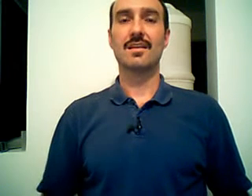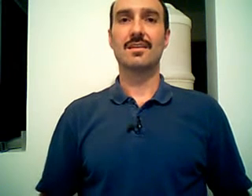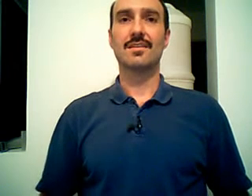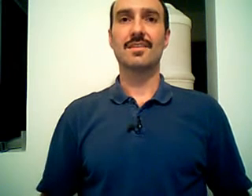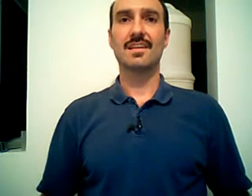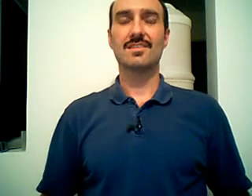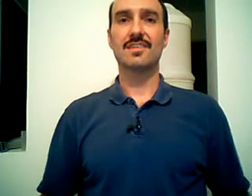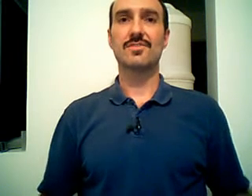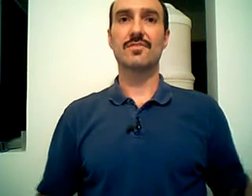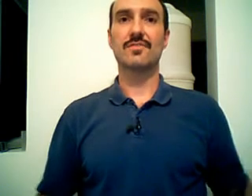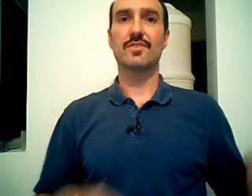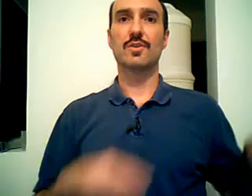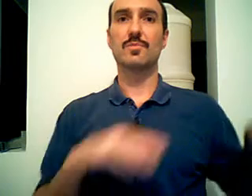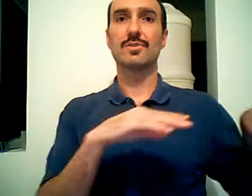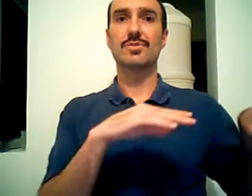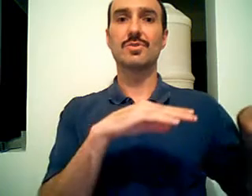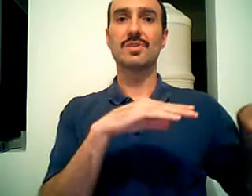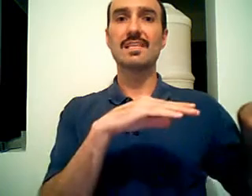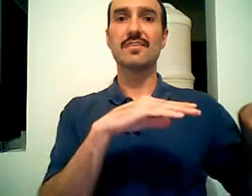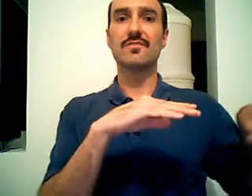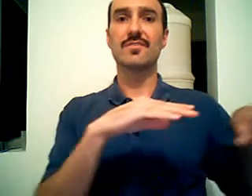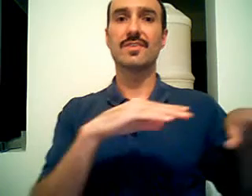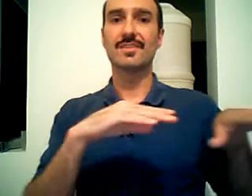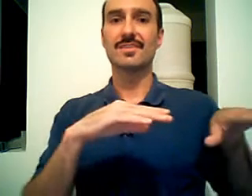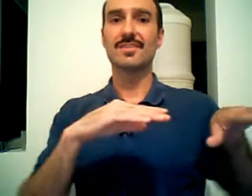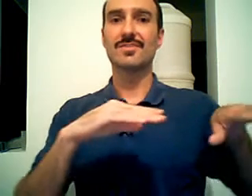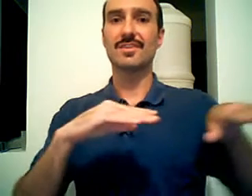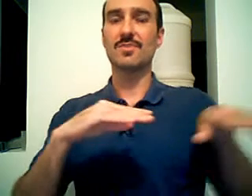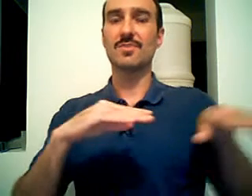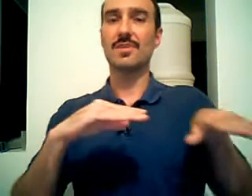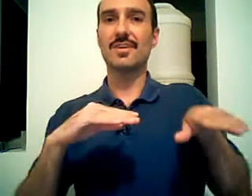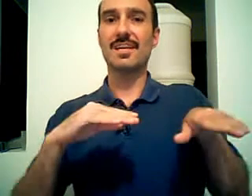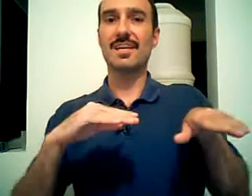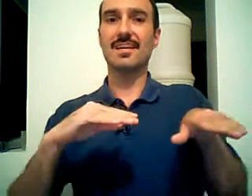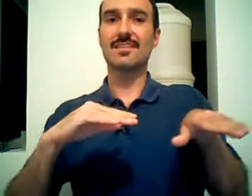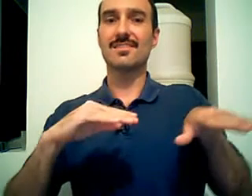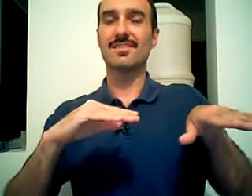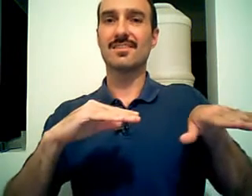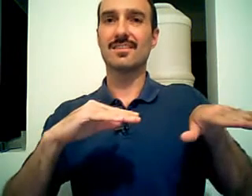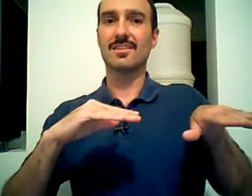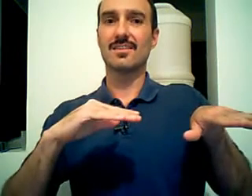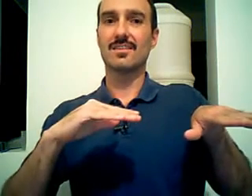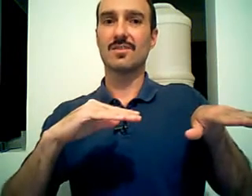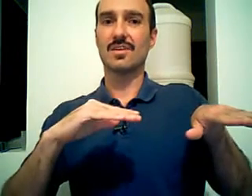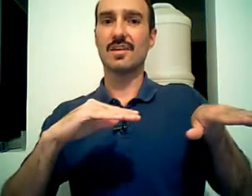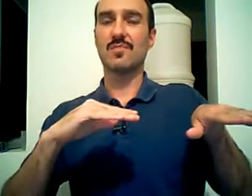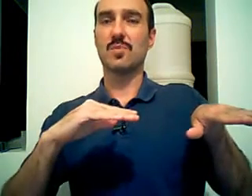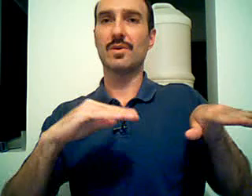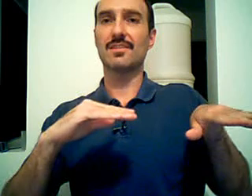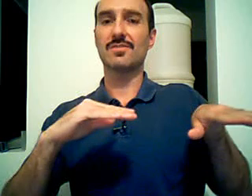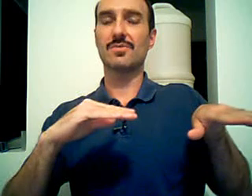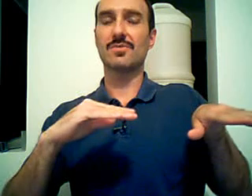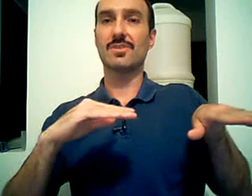The next sign is the verb to leave. So you want to get your hands kind of pointing to the